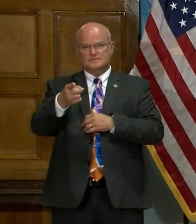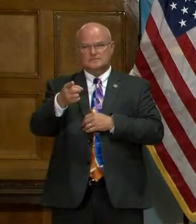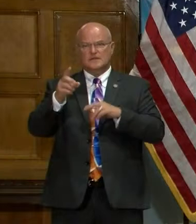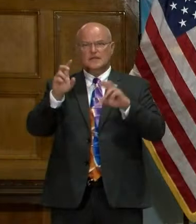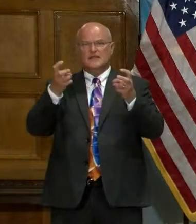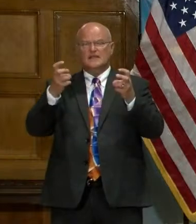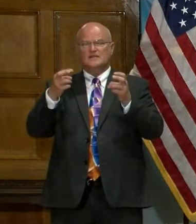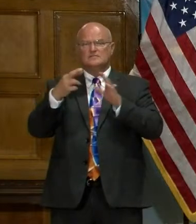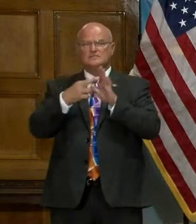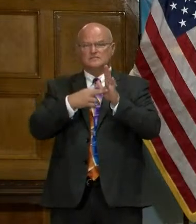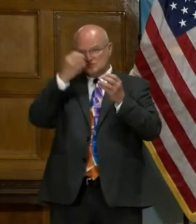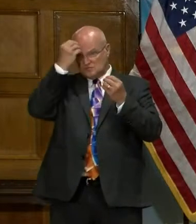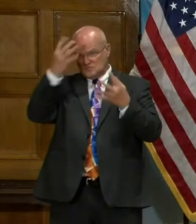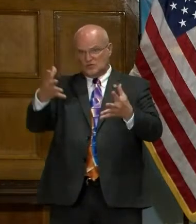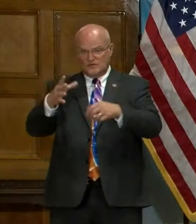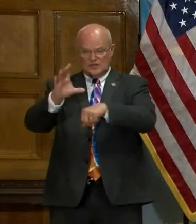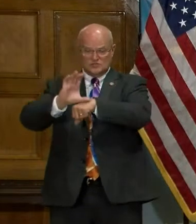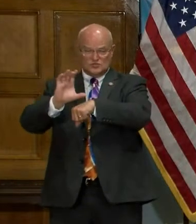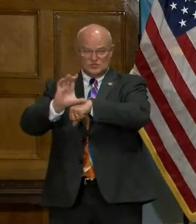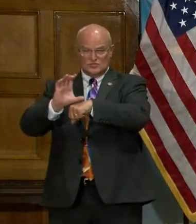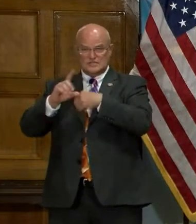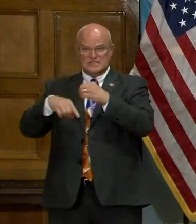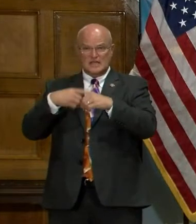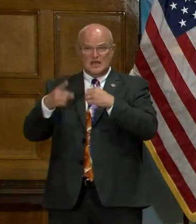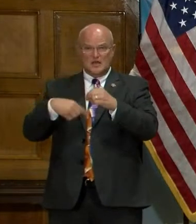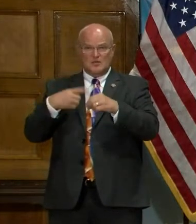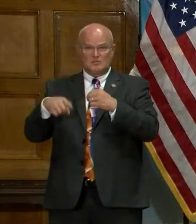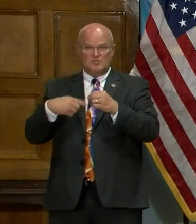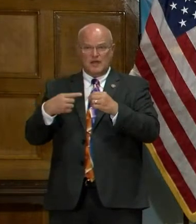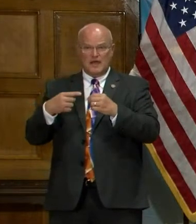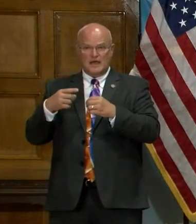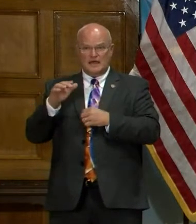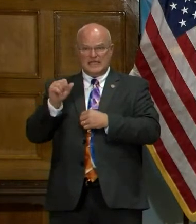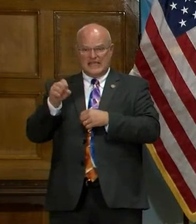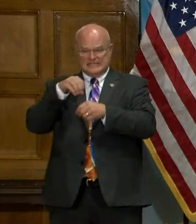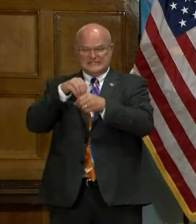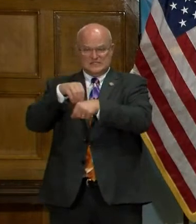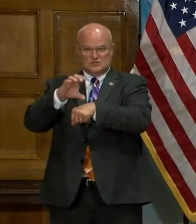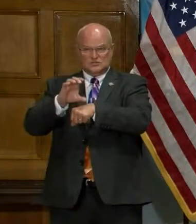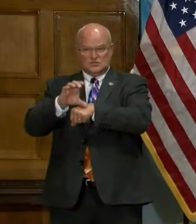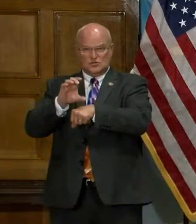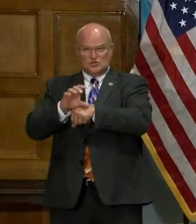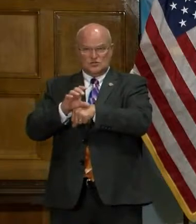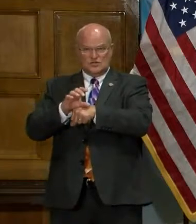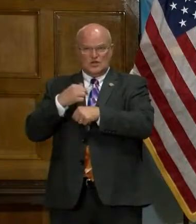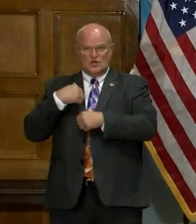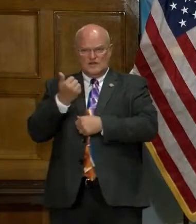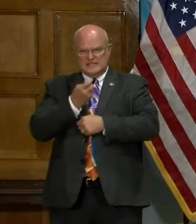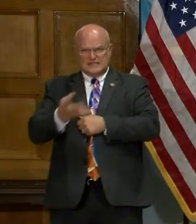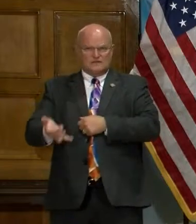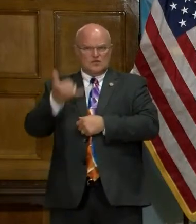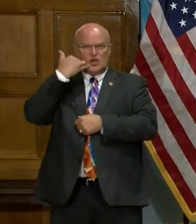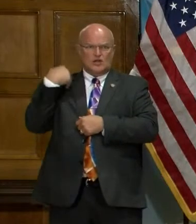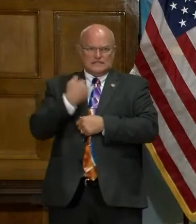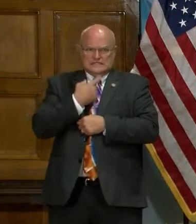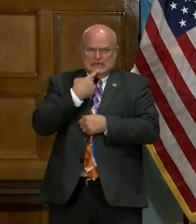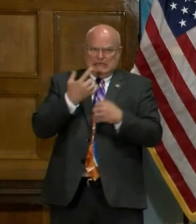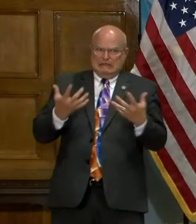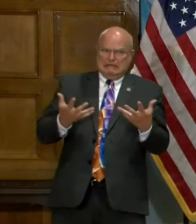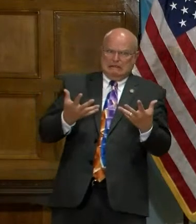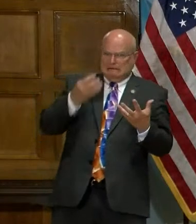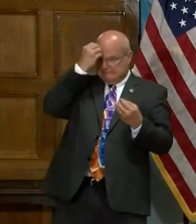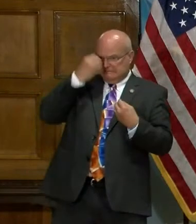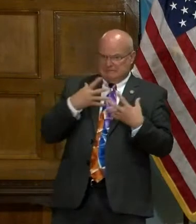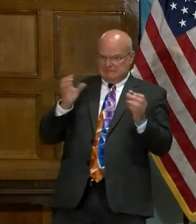protocol for notifying the churches of they got a case within their congregation? Because we've had several that have called us and say they